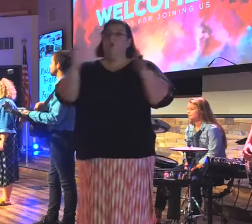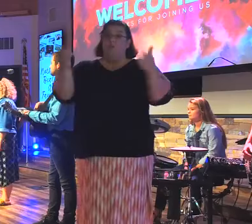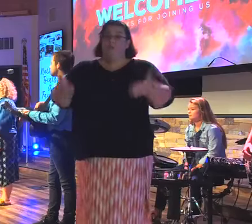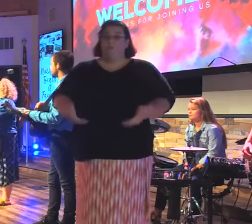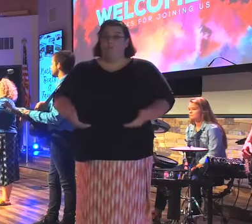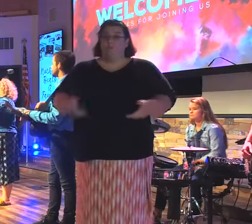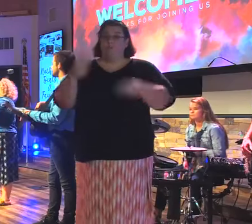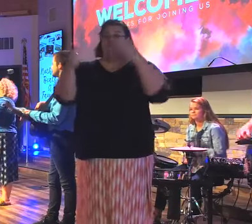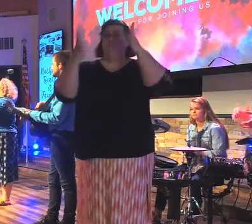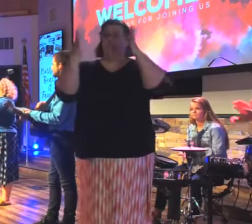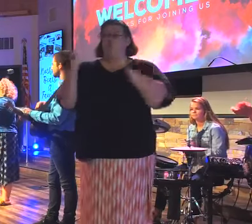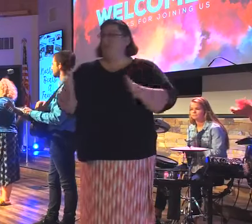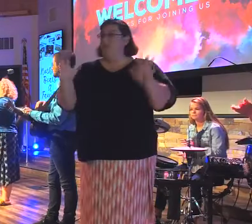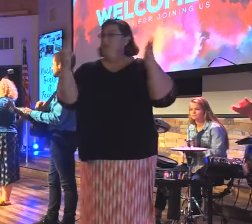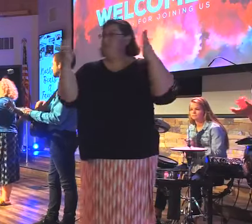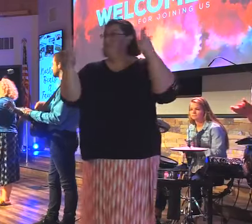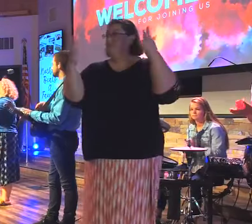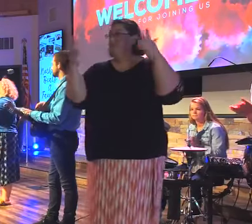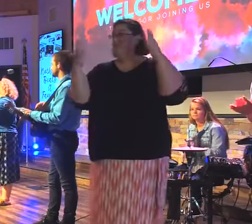our visitors this morning?